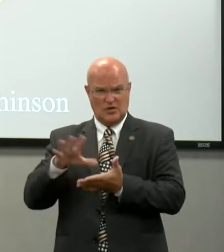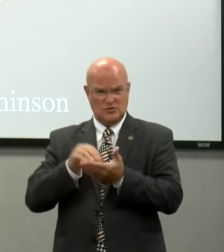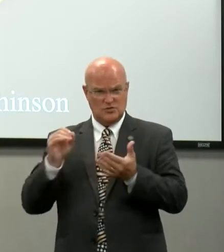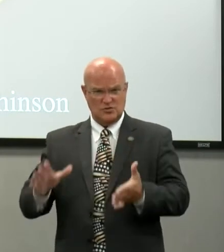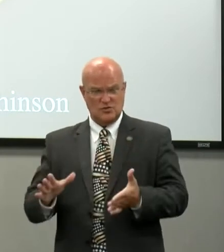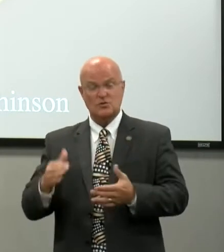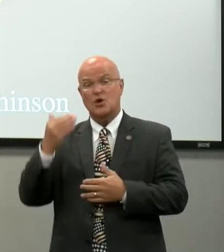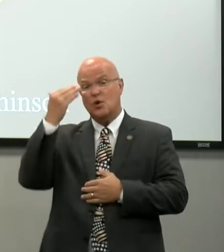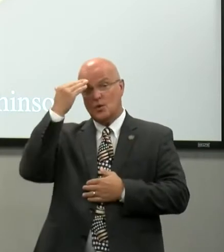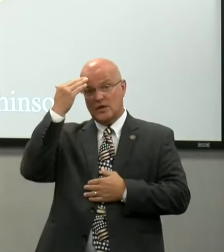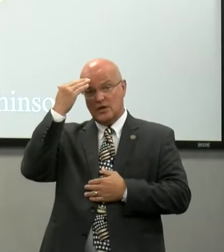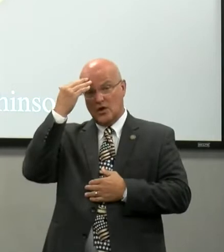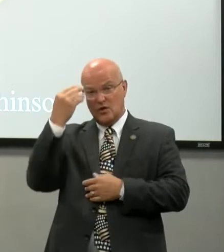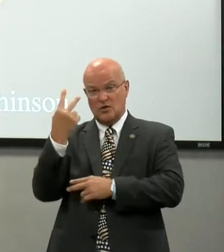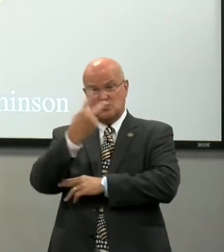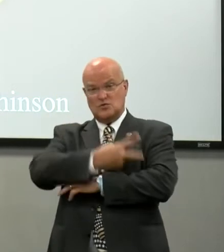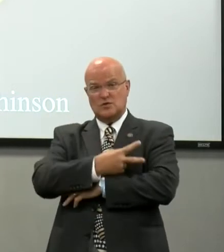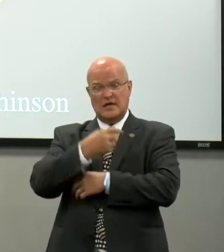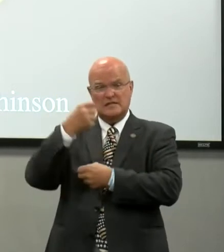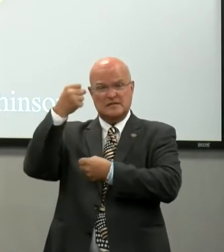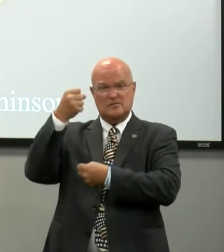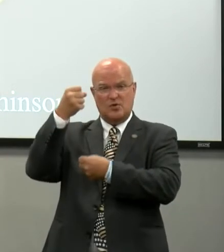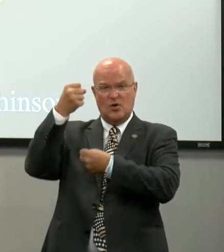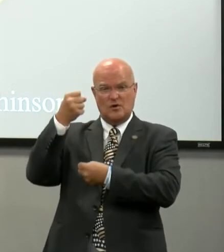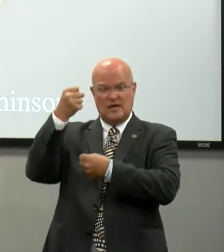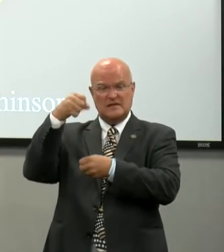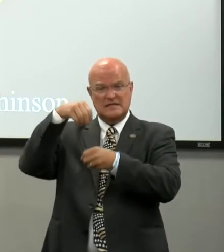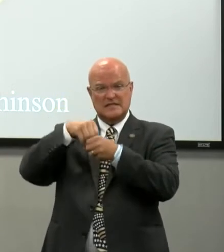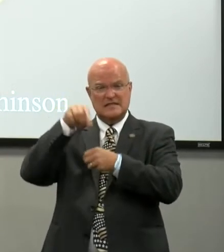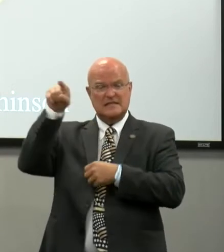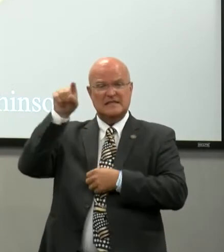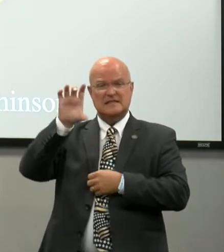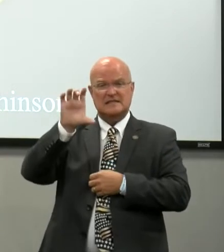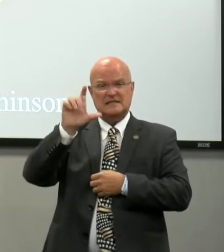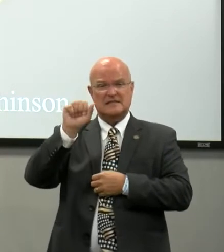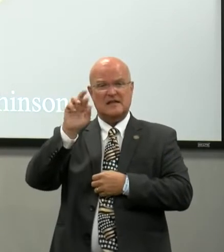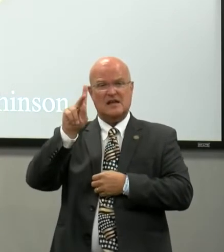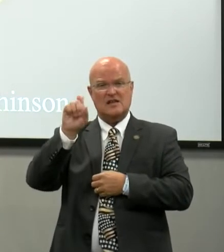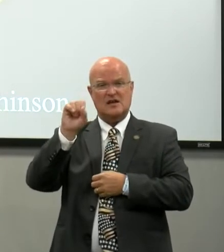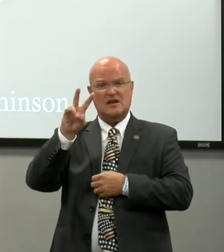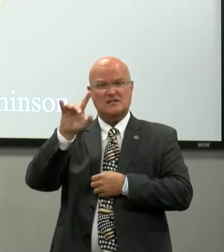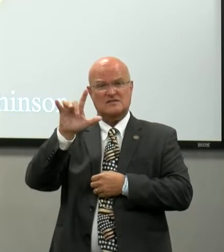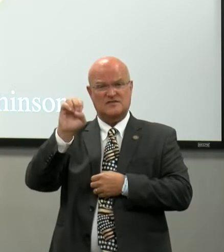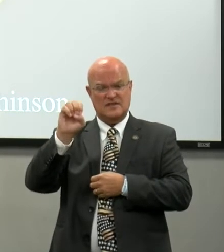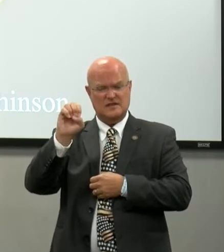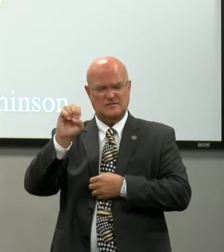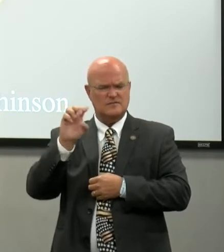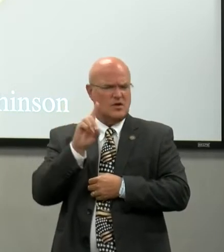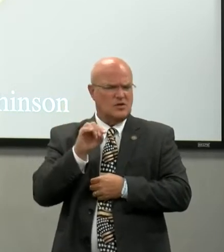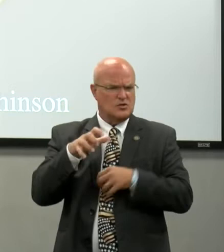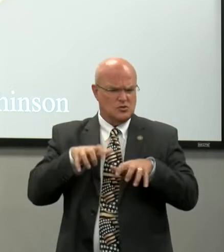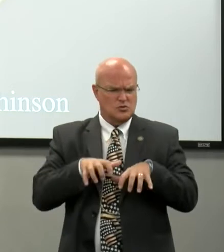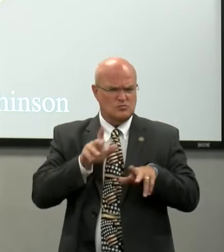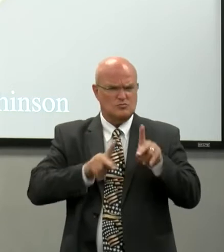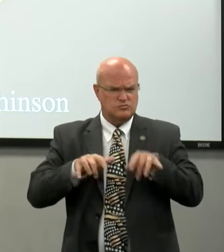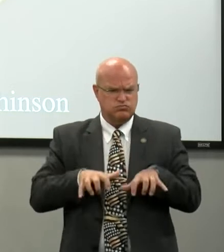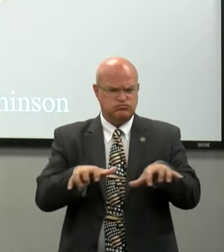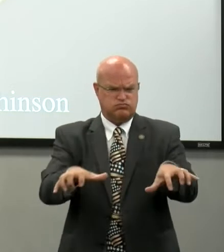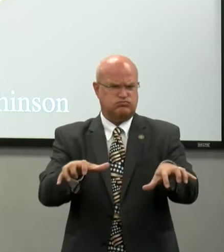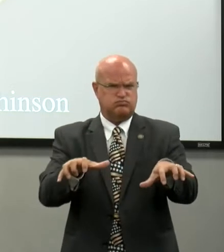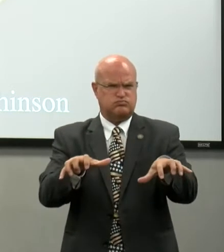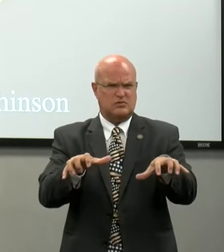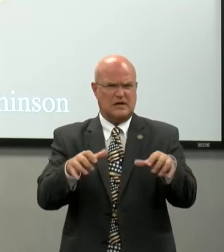students. We know that there's 2 days of protest planned in Clarksville this weekend. Do crowds at those types of events concern you since we've